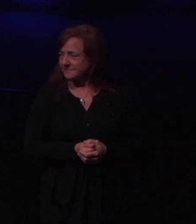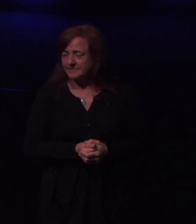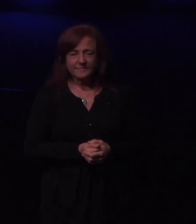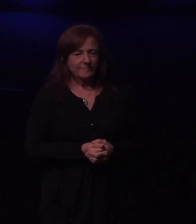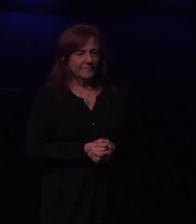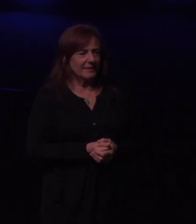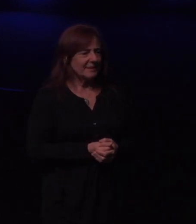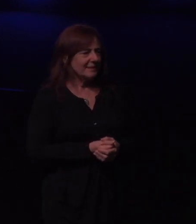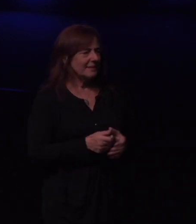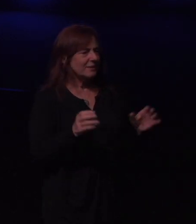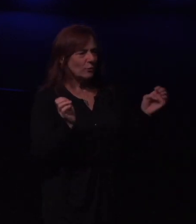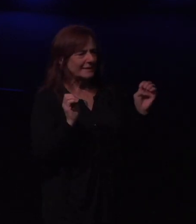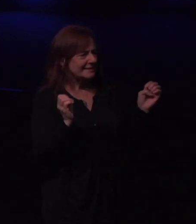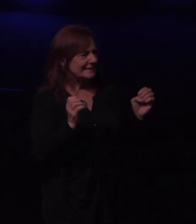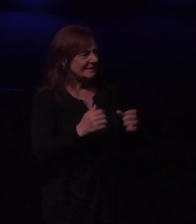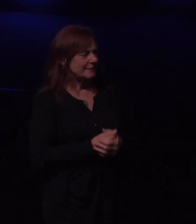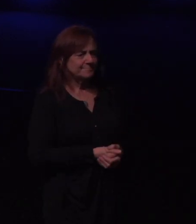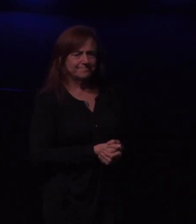Crises.